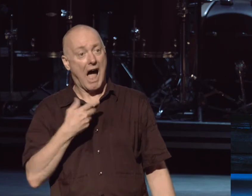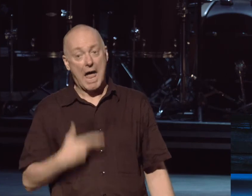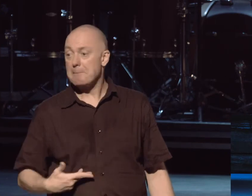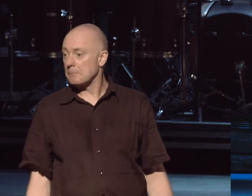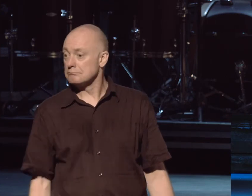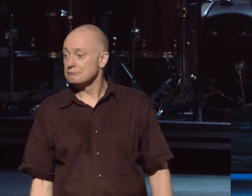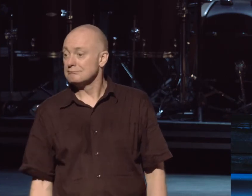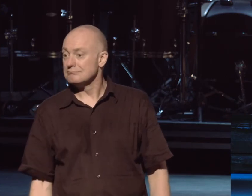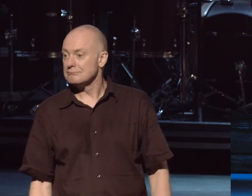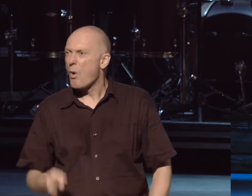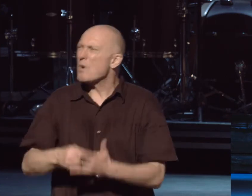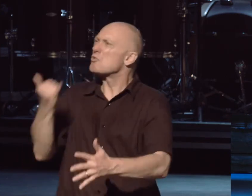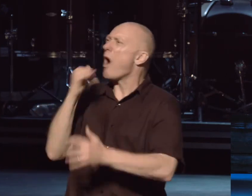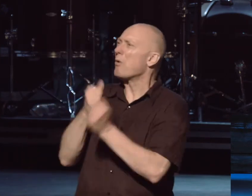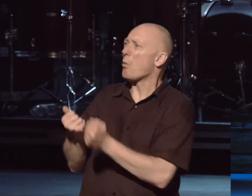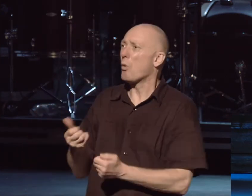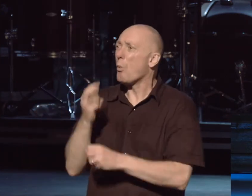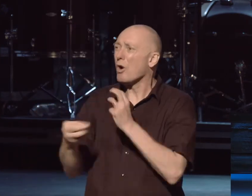That's a good answer.